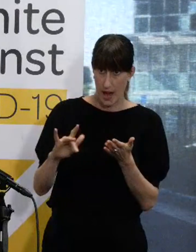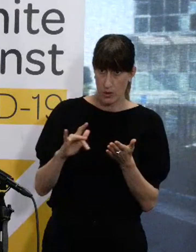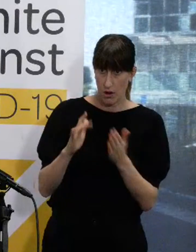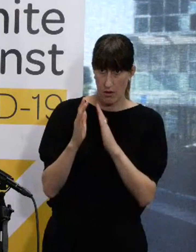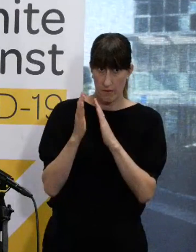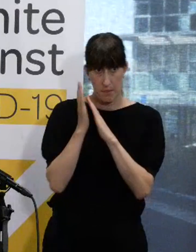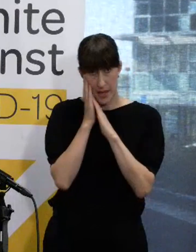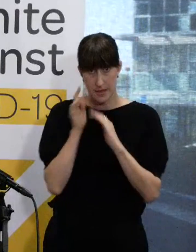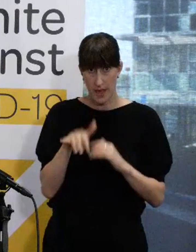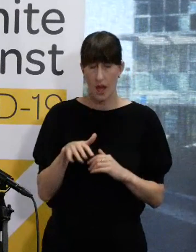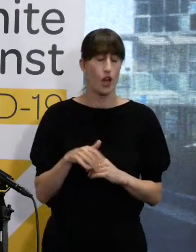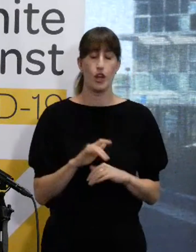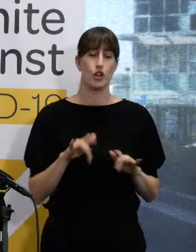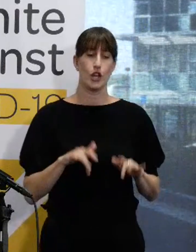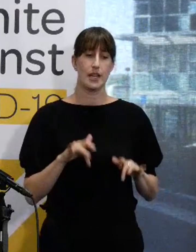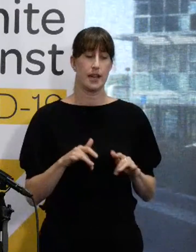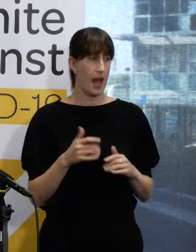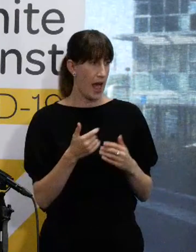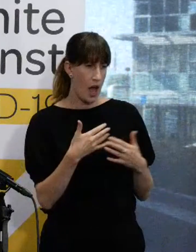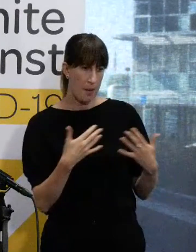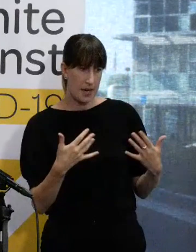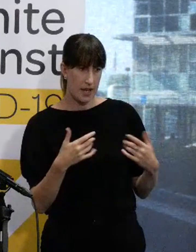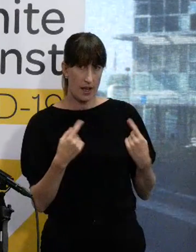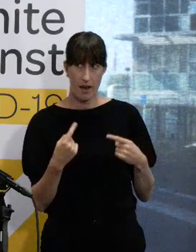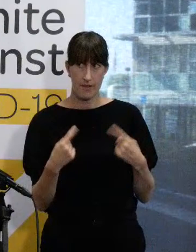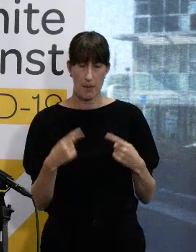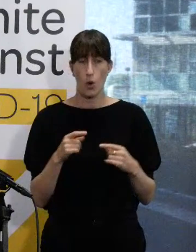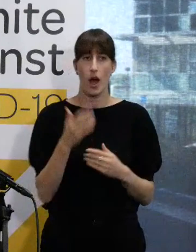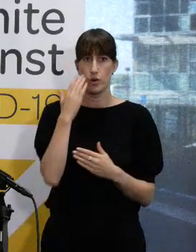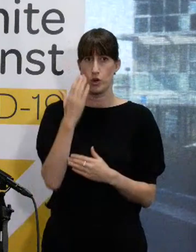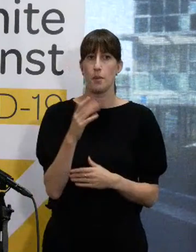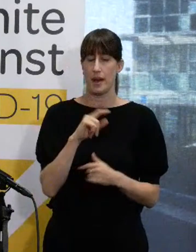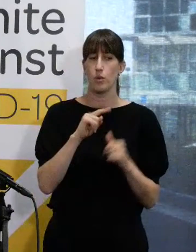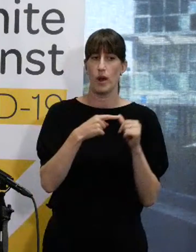How many are available? I don't know, but we can come back to you on that.